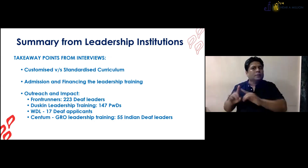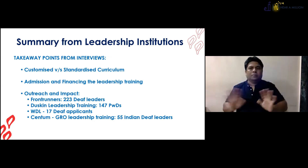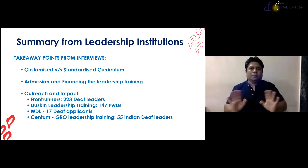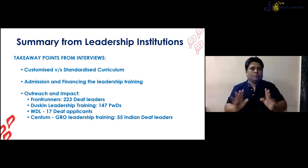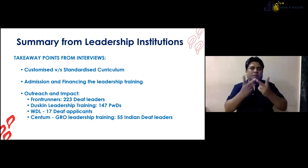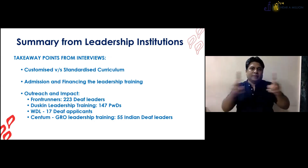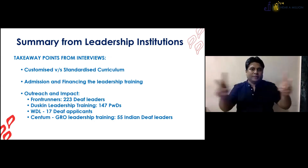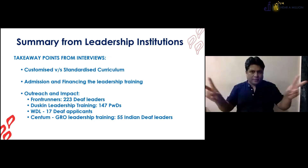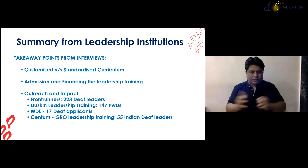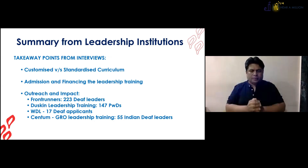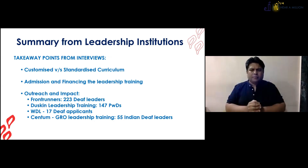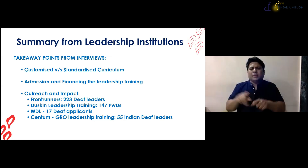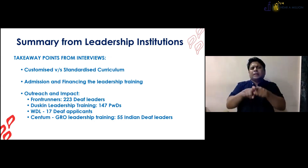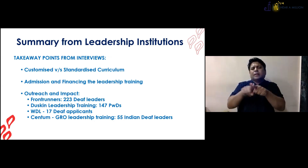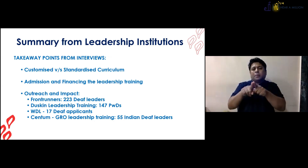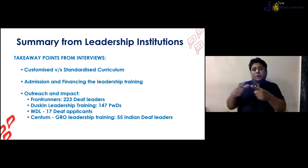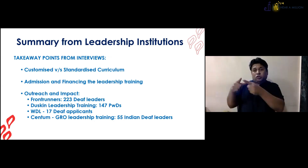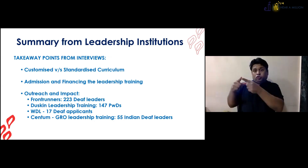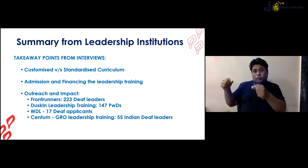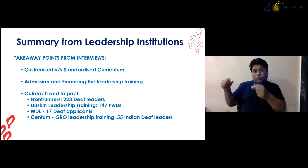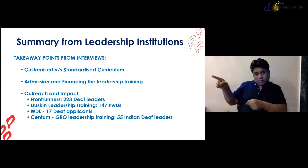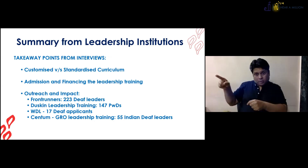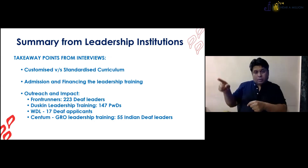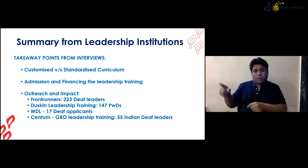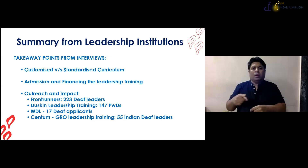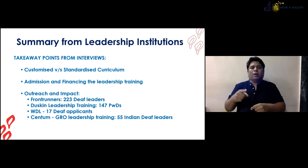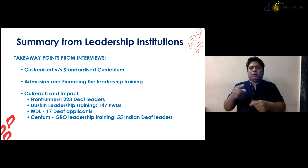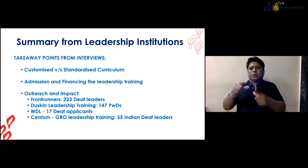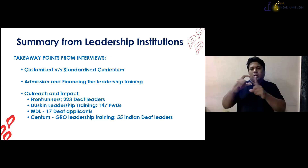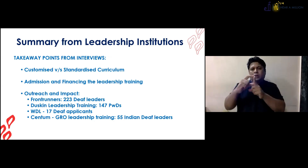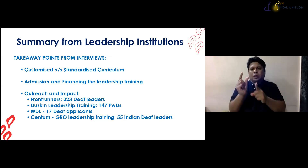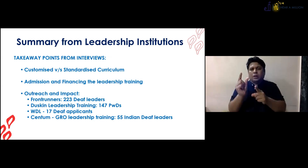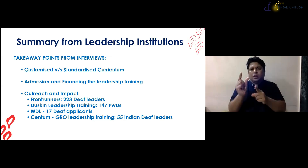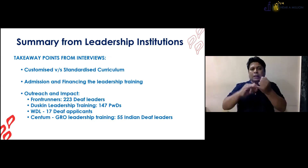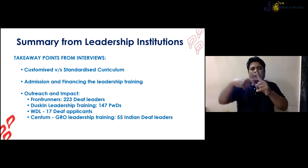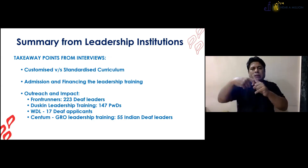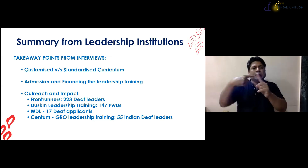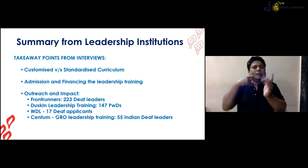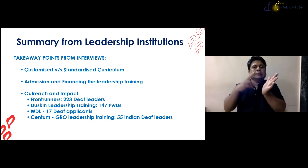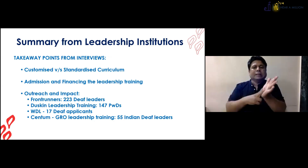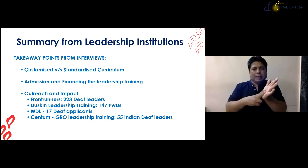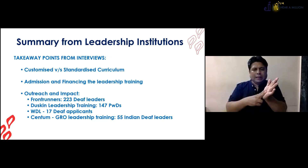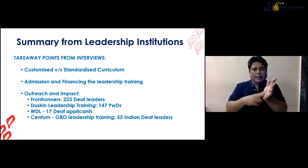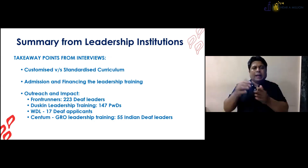so many things. So we did not get like similar responses. There were a lot of differences. For example, in Japan,